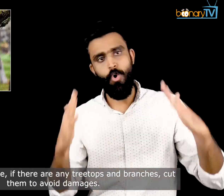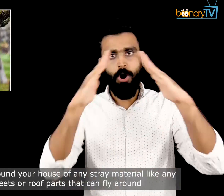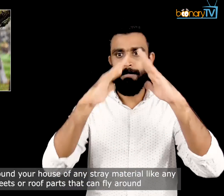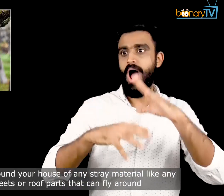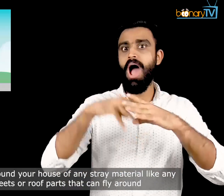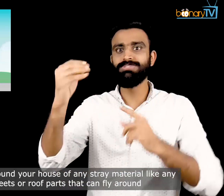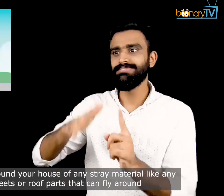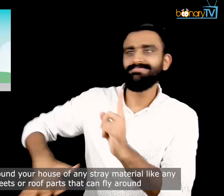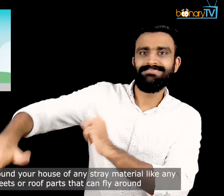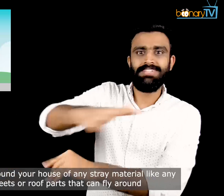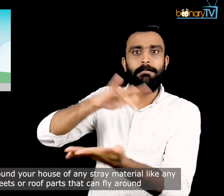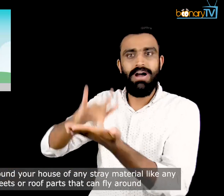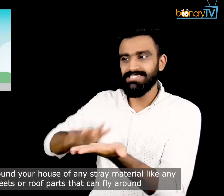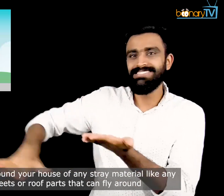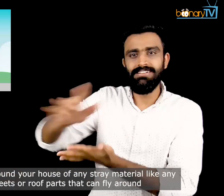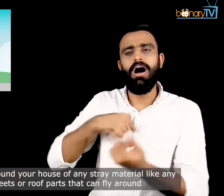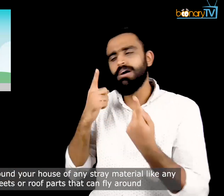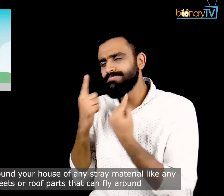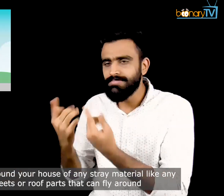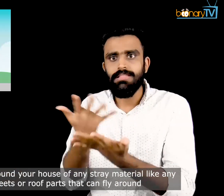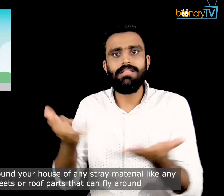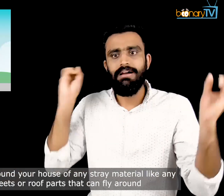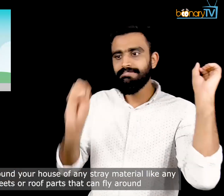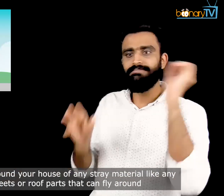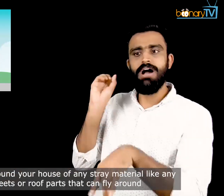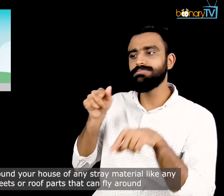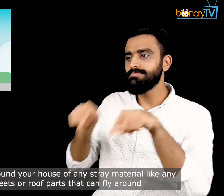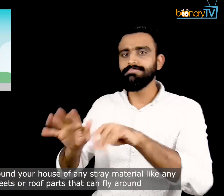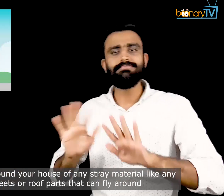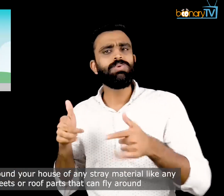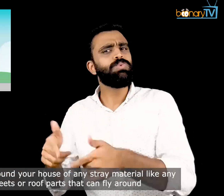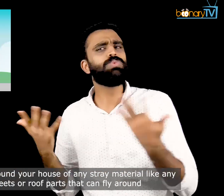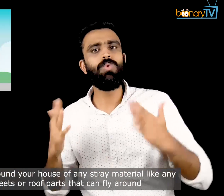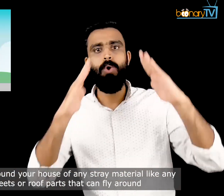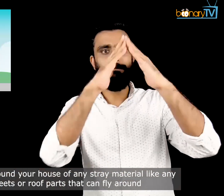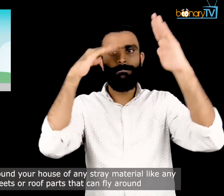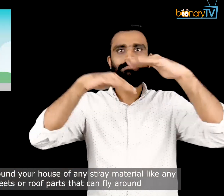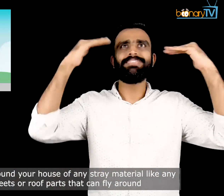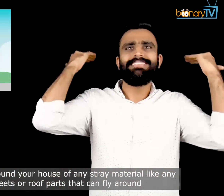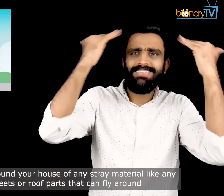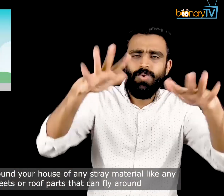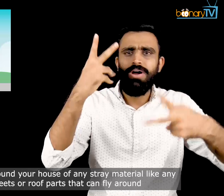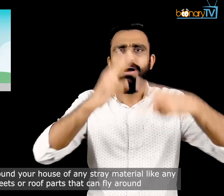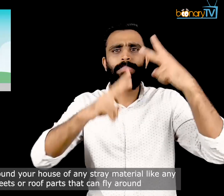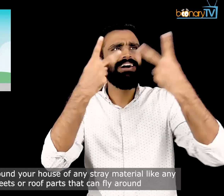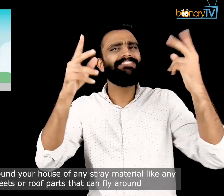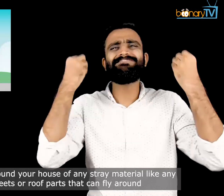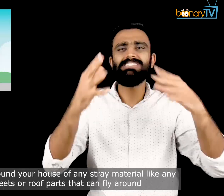Clear the area around your house of any stray material like any metal sheets or roof